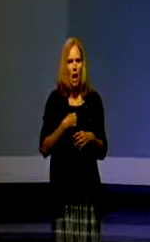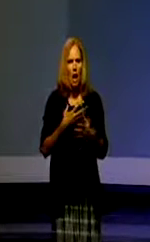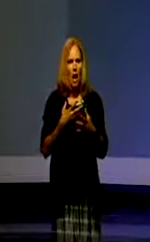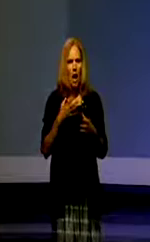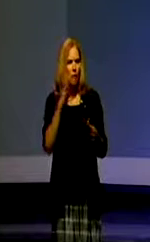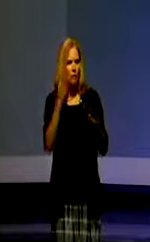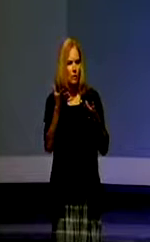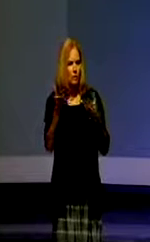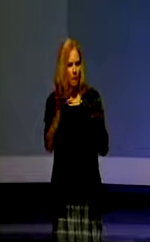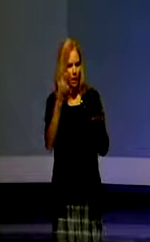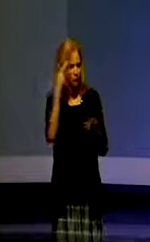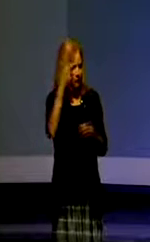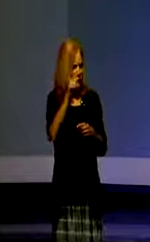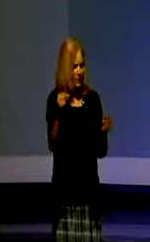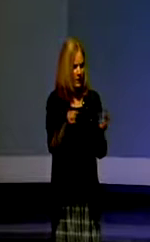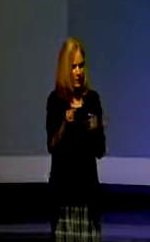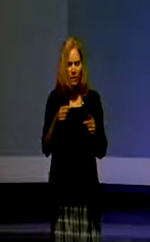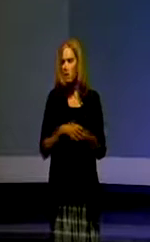sin."